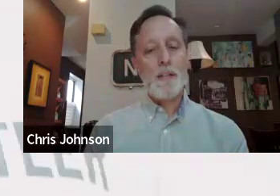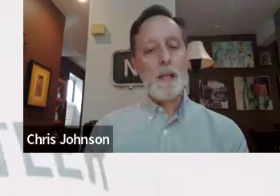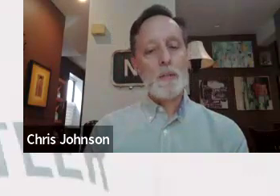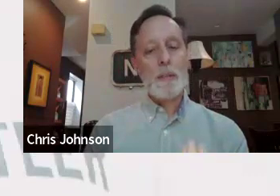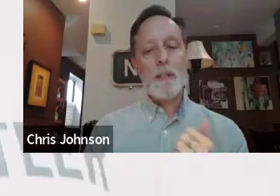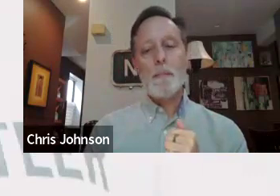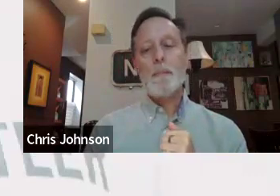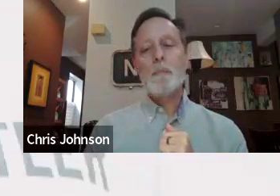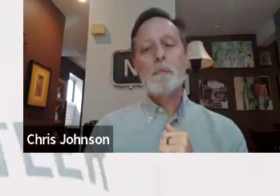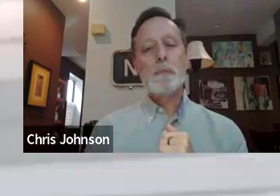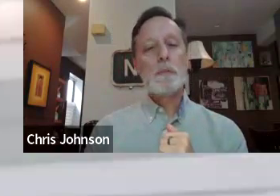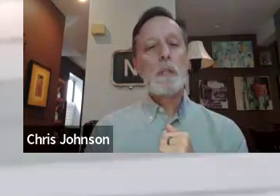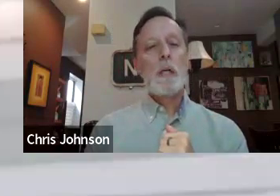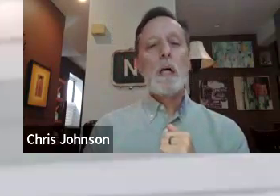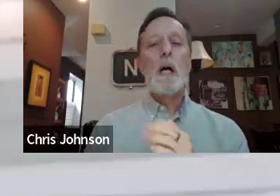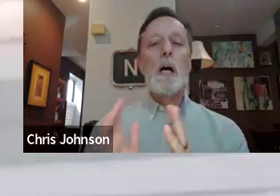volunteer accident medical claim.